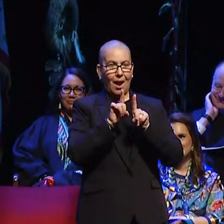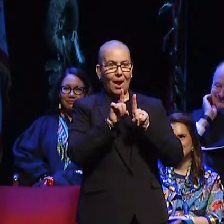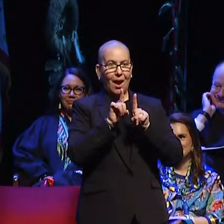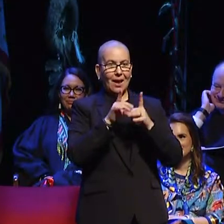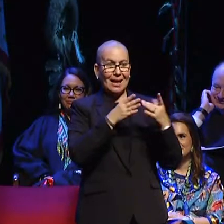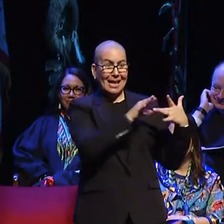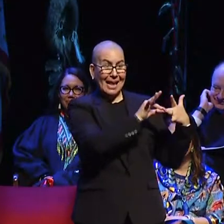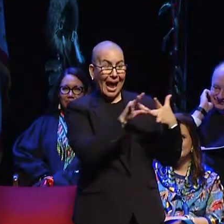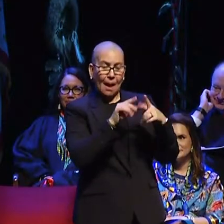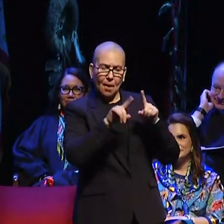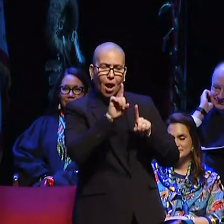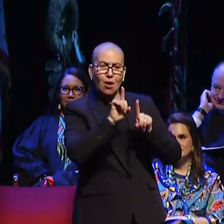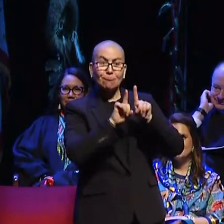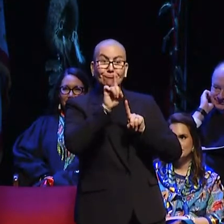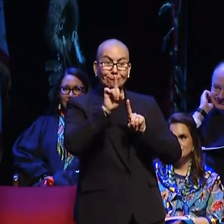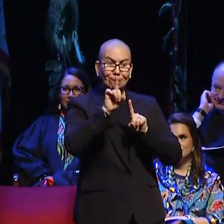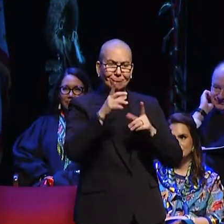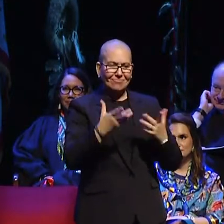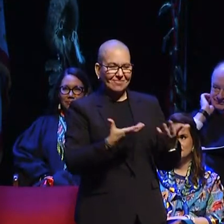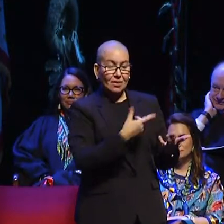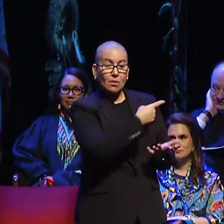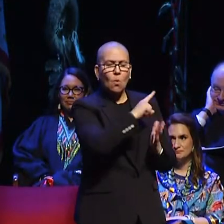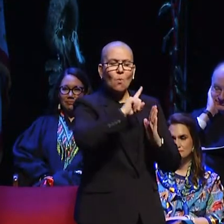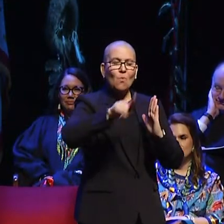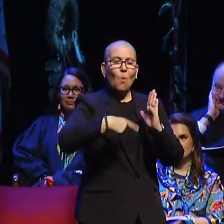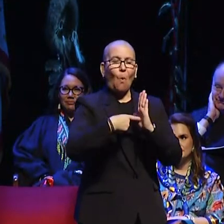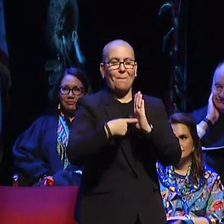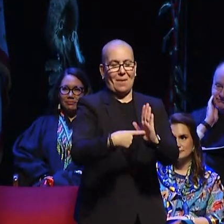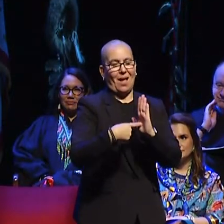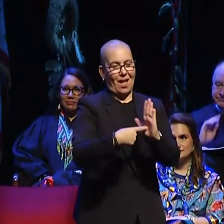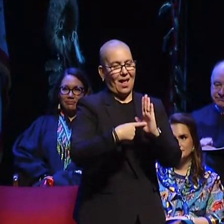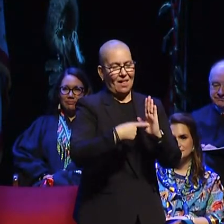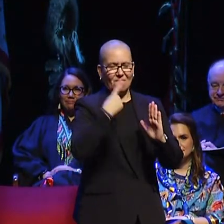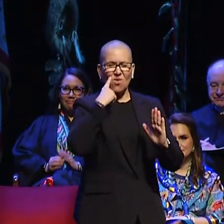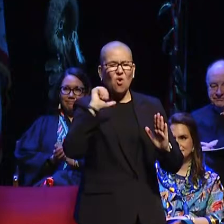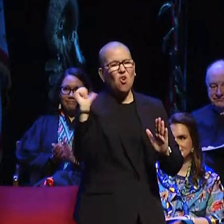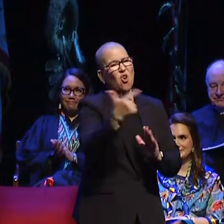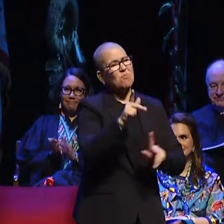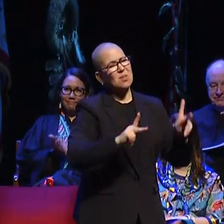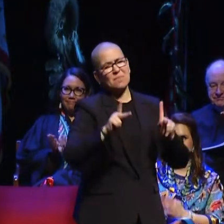friendship. She is truly a role model for everyone across the state, myself included.